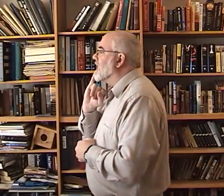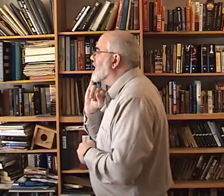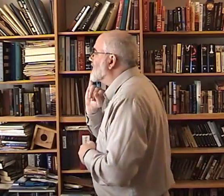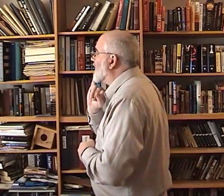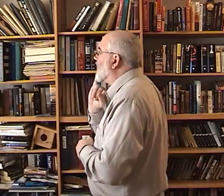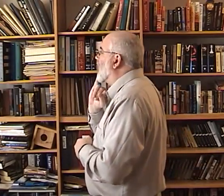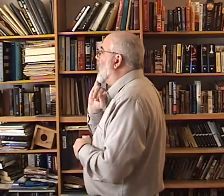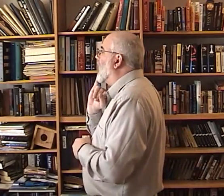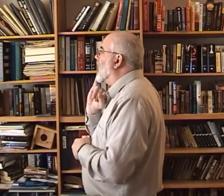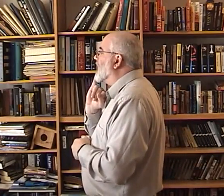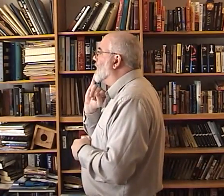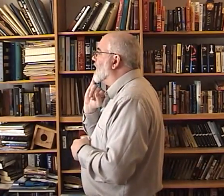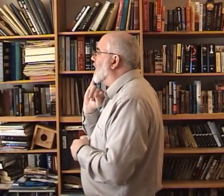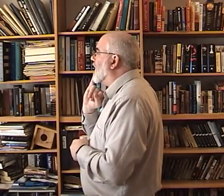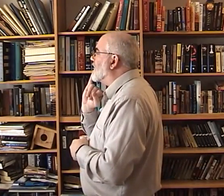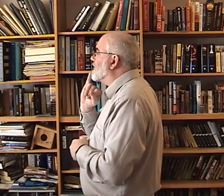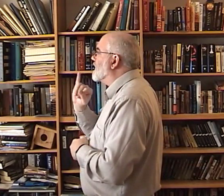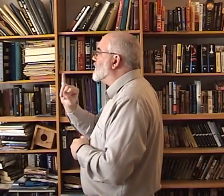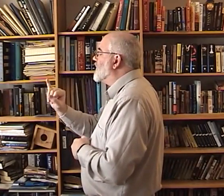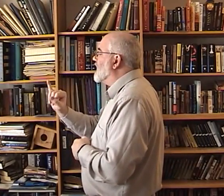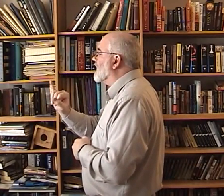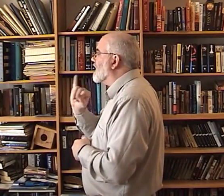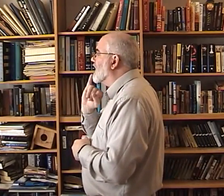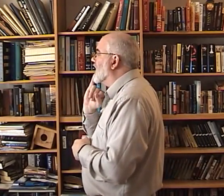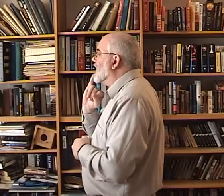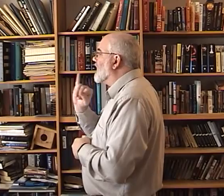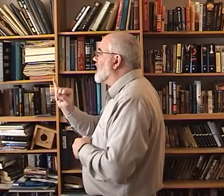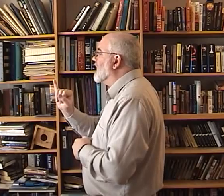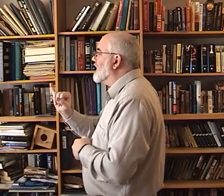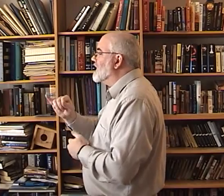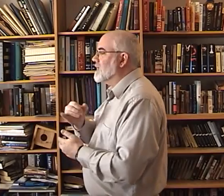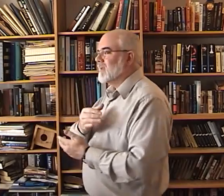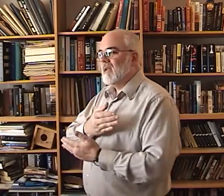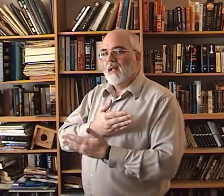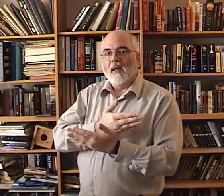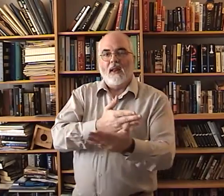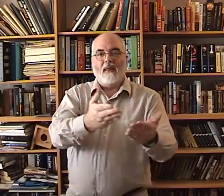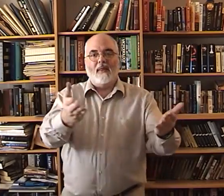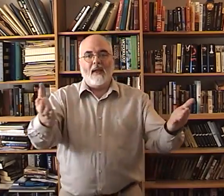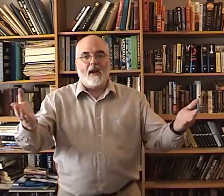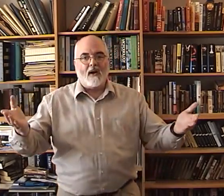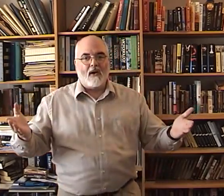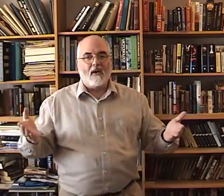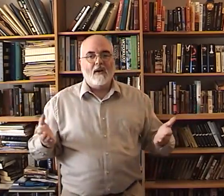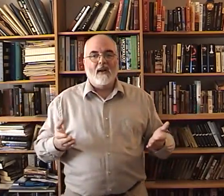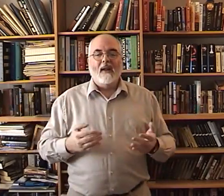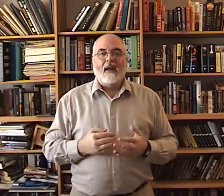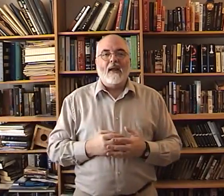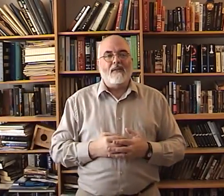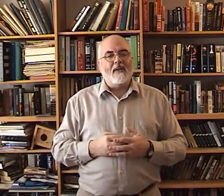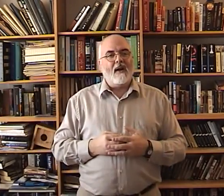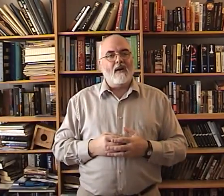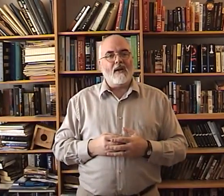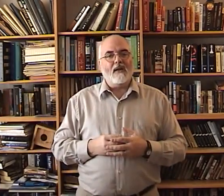Is the letter I coming off of the chin? Is there. And there is